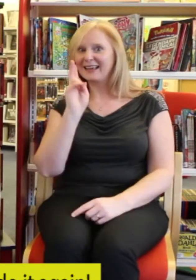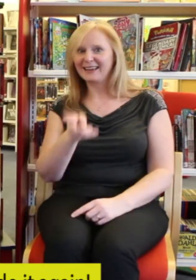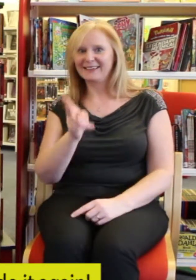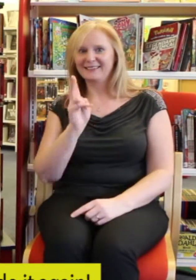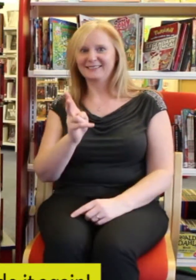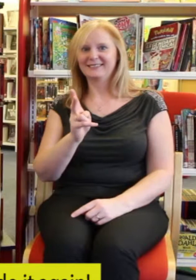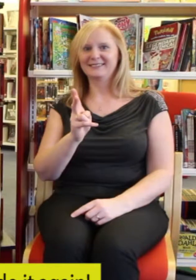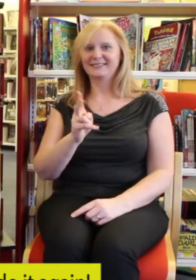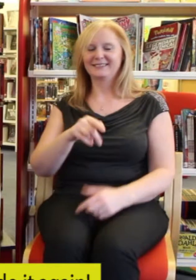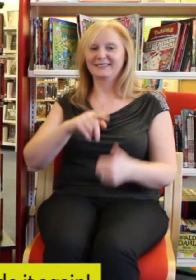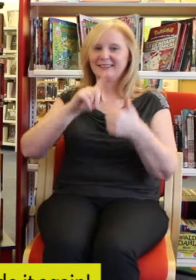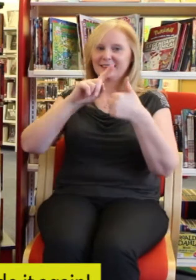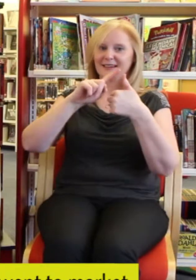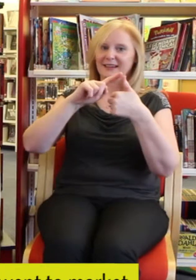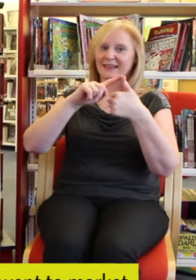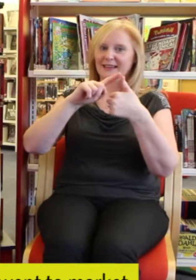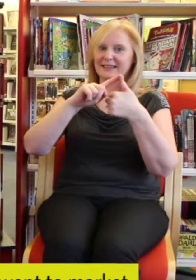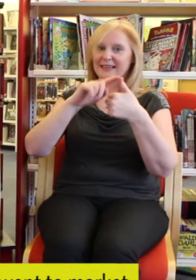it again.